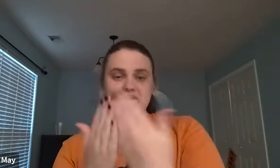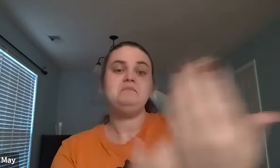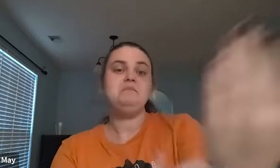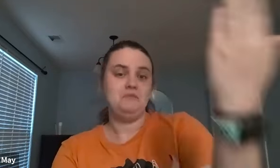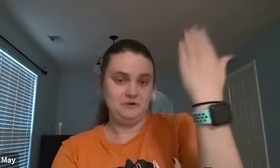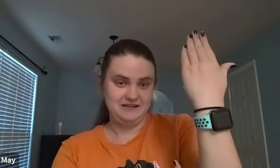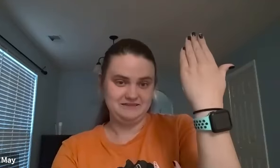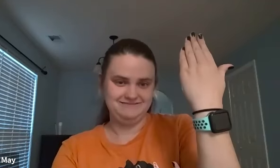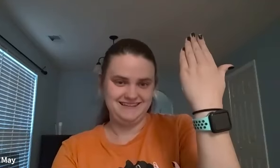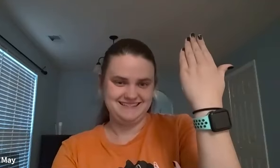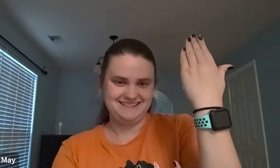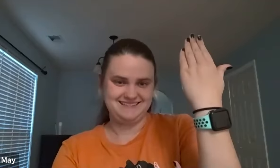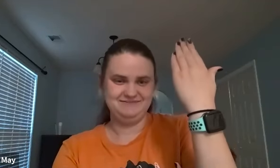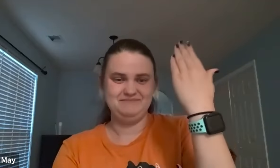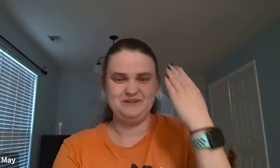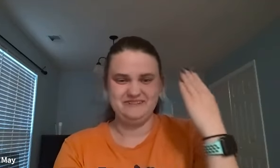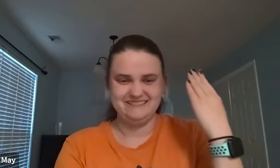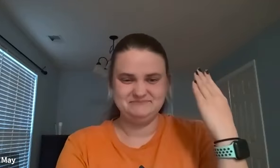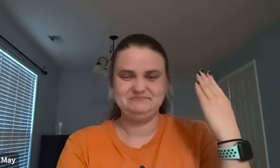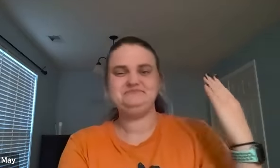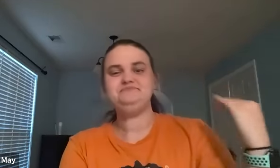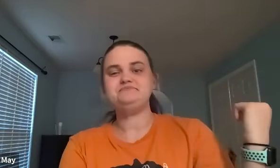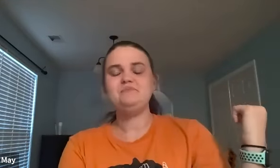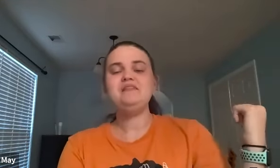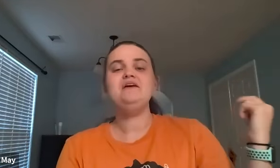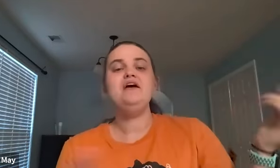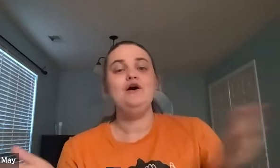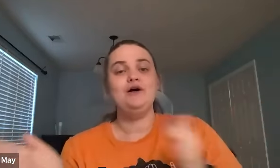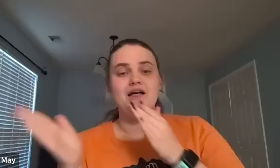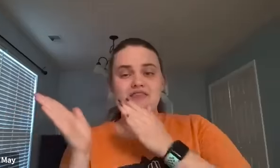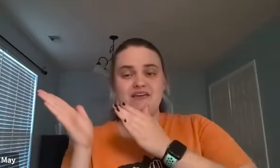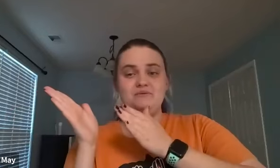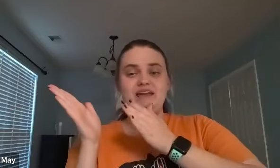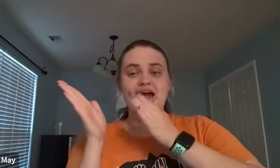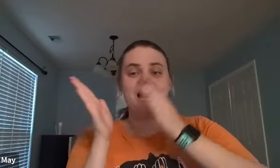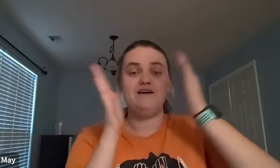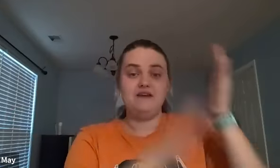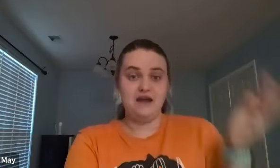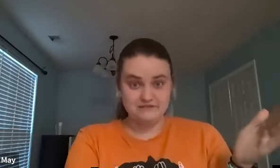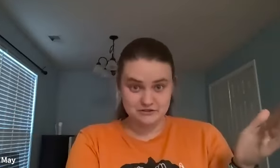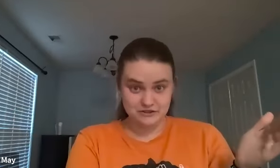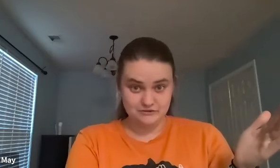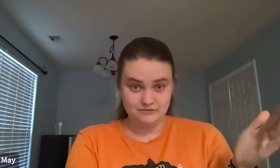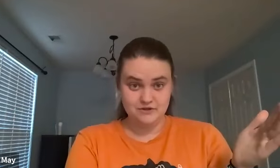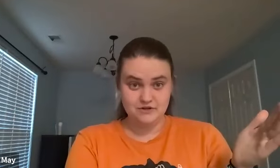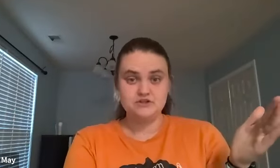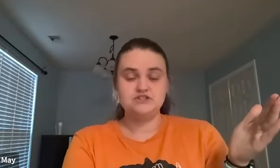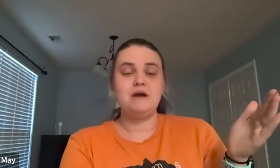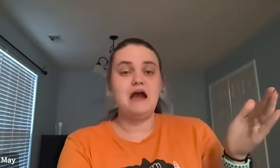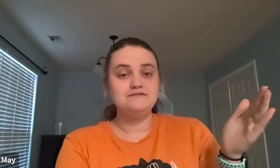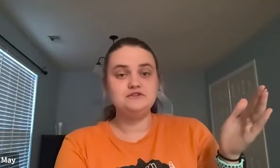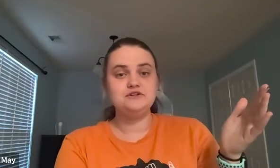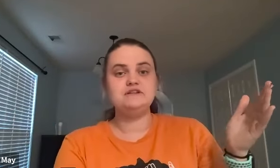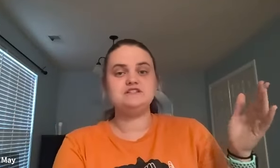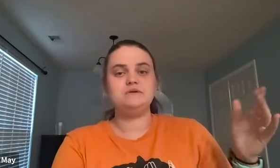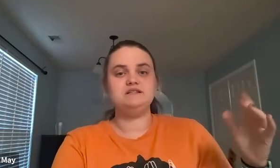Good morning. Yes, perfect. And then we have afternoon. So afternoon is going to